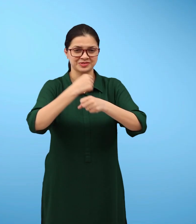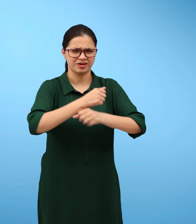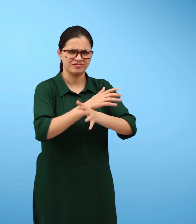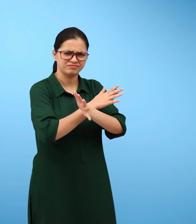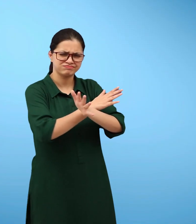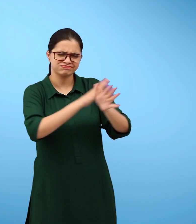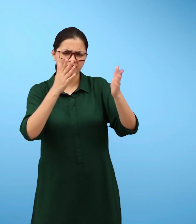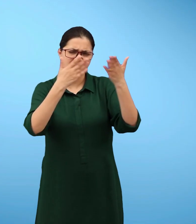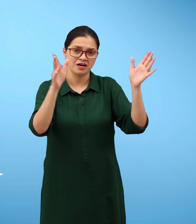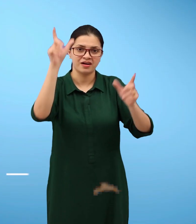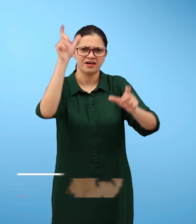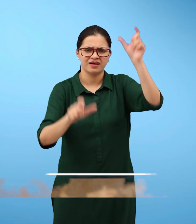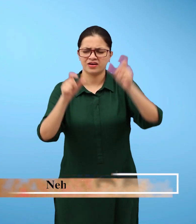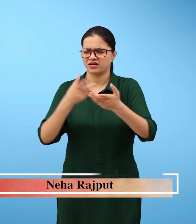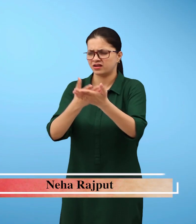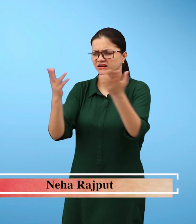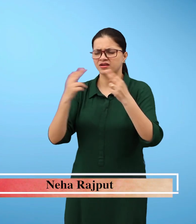Stories told by ordinary people.